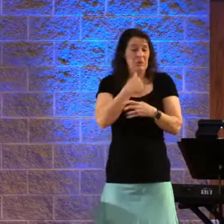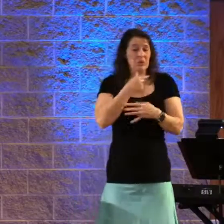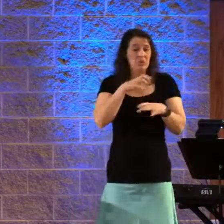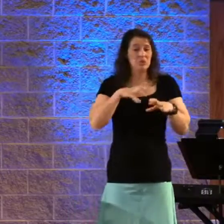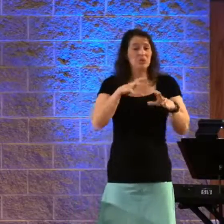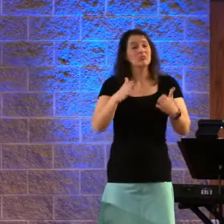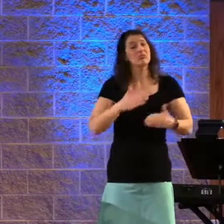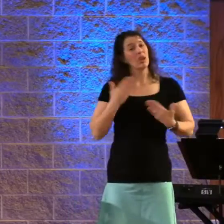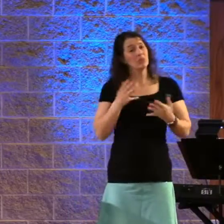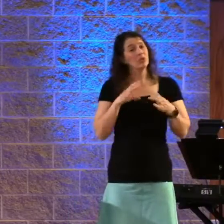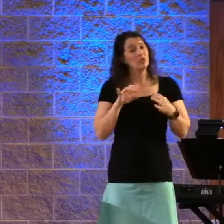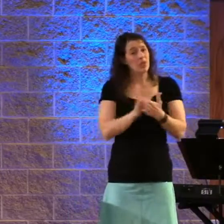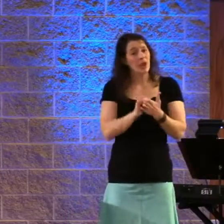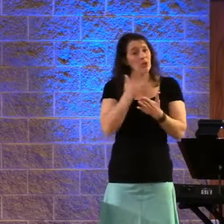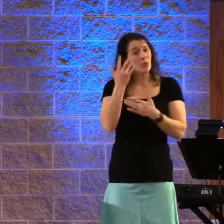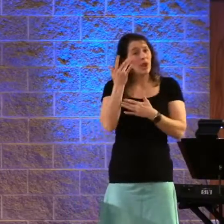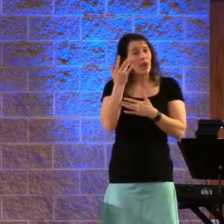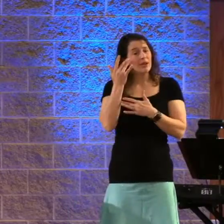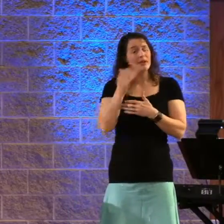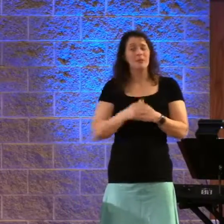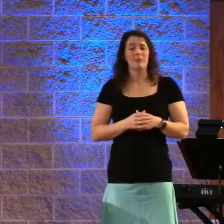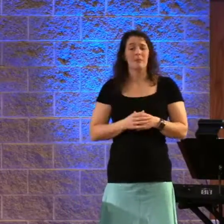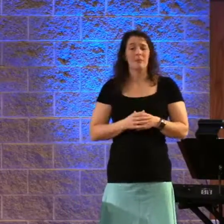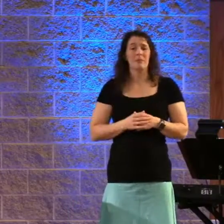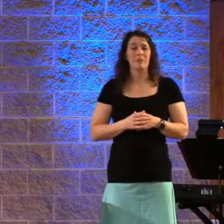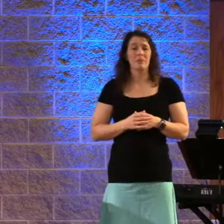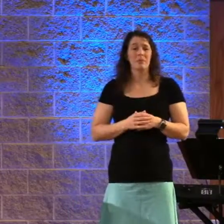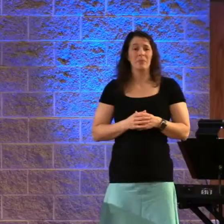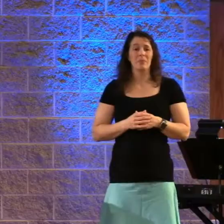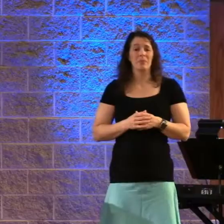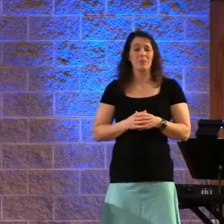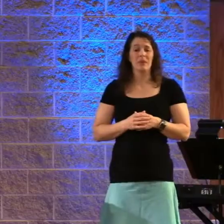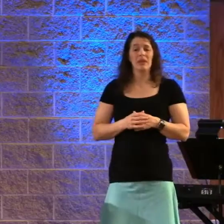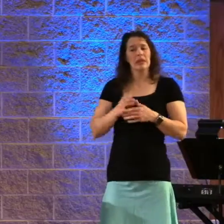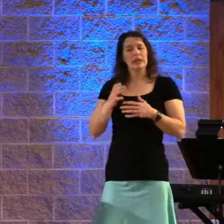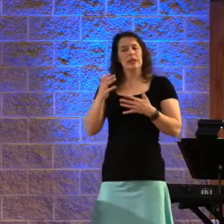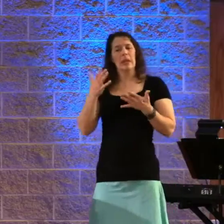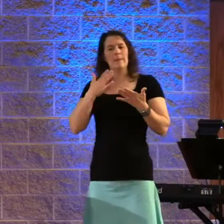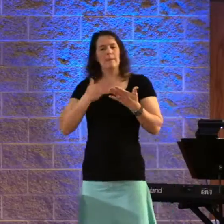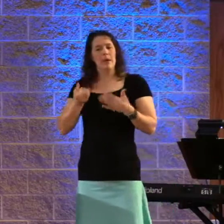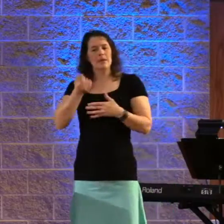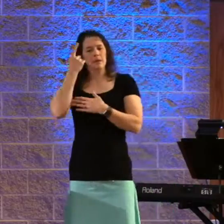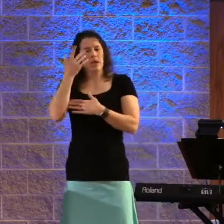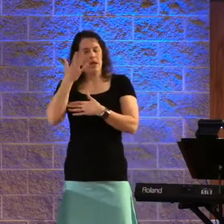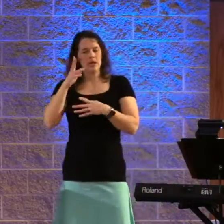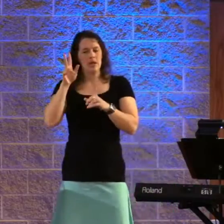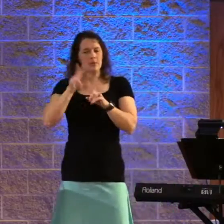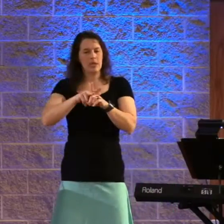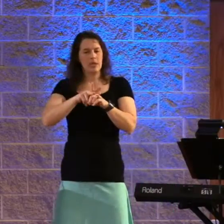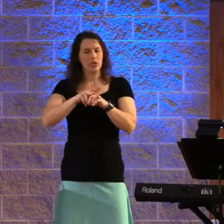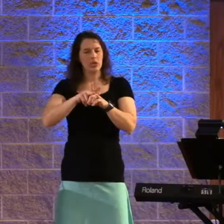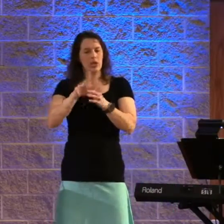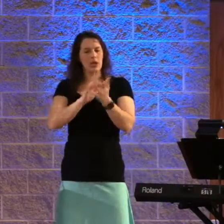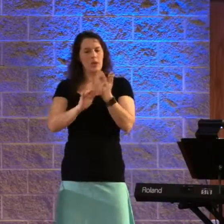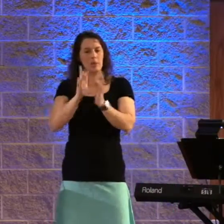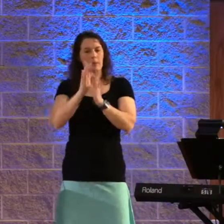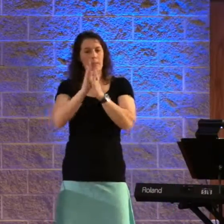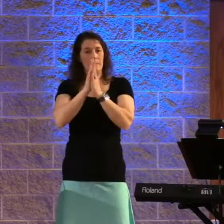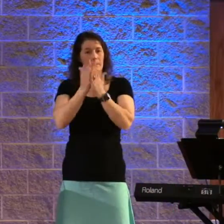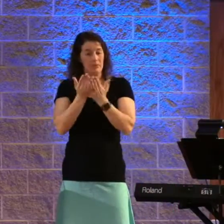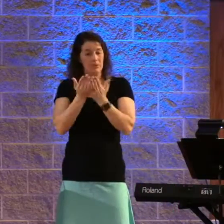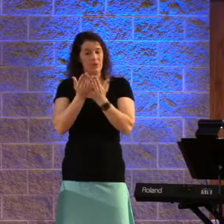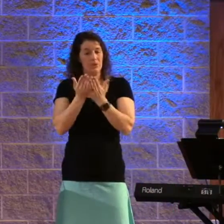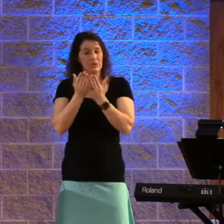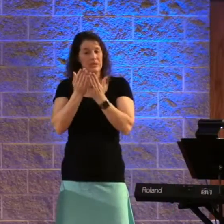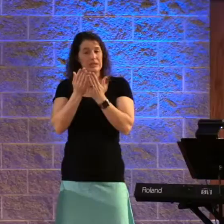But here is where my application and my understanding of a biblical teaching gets messy.